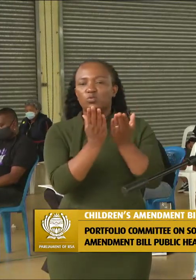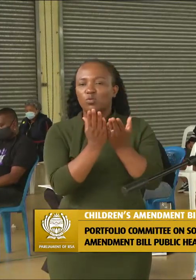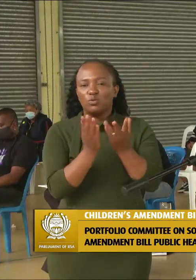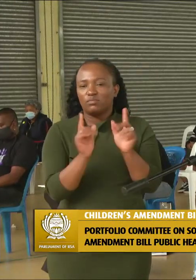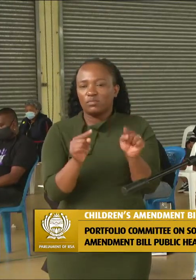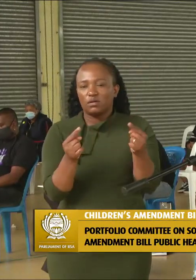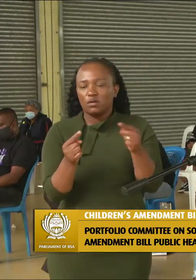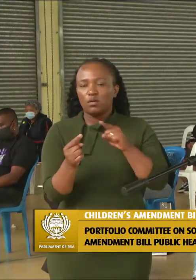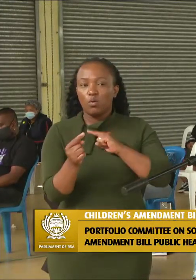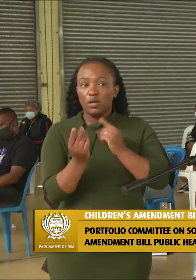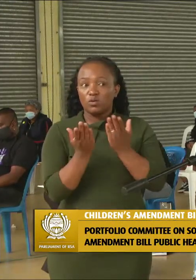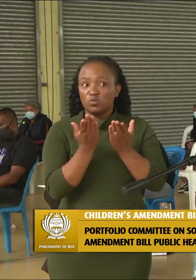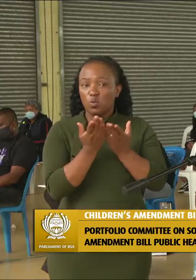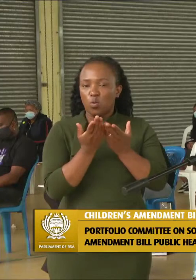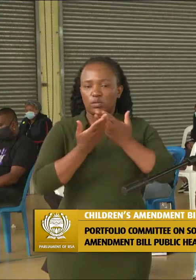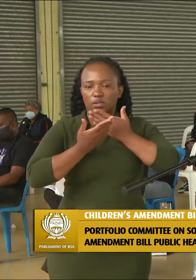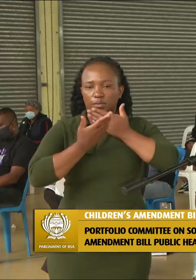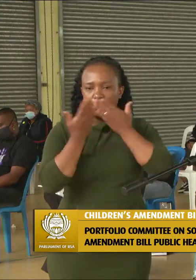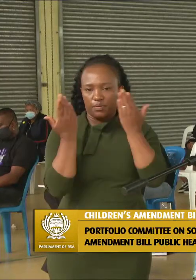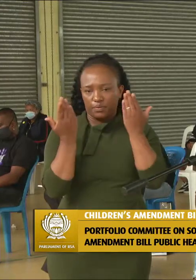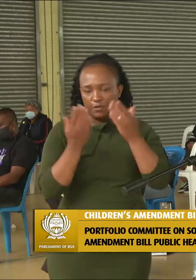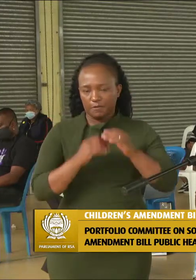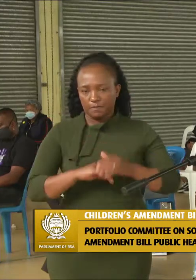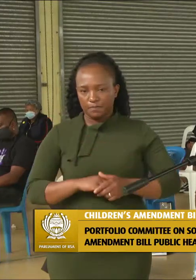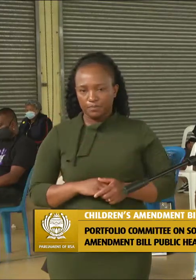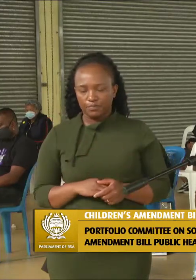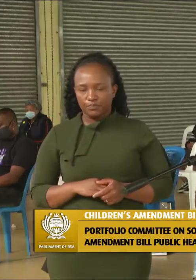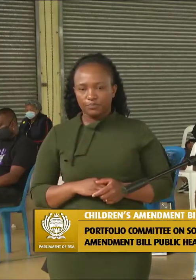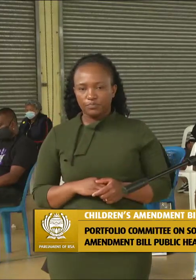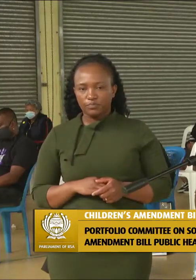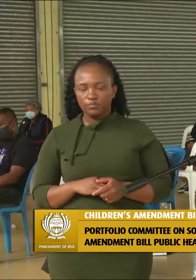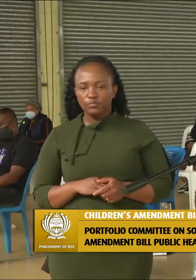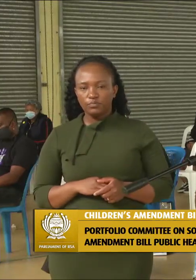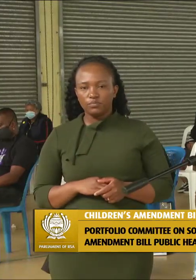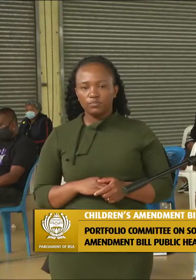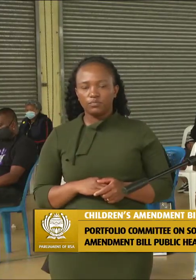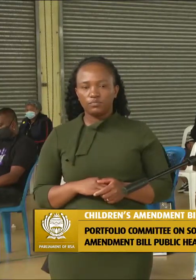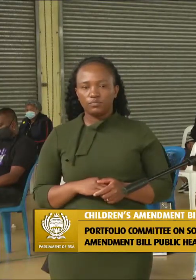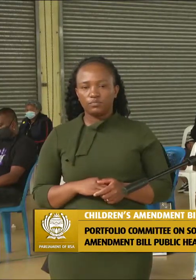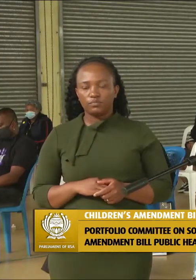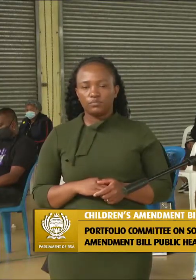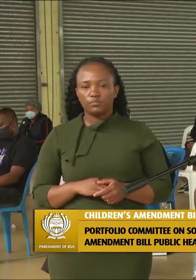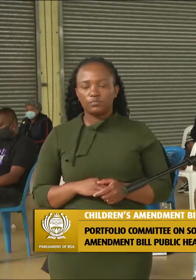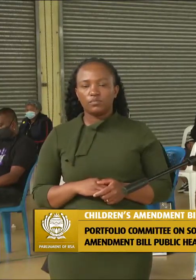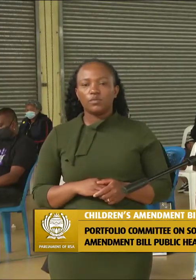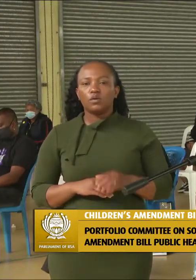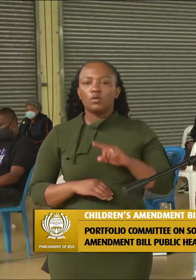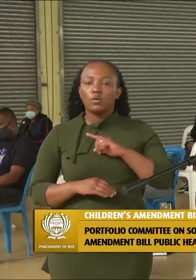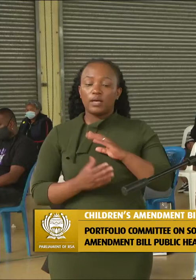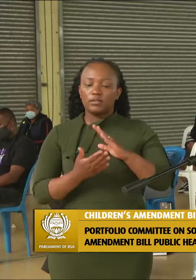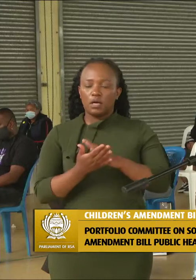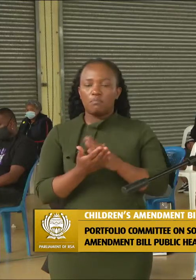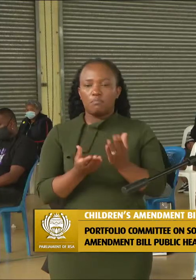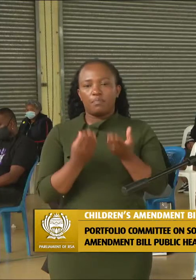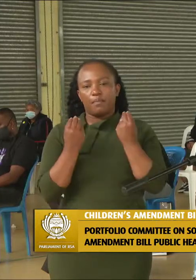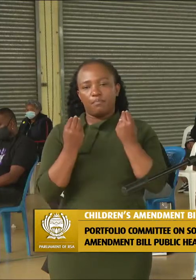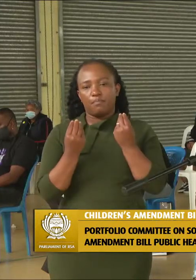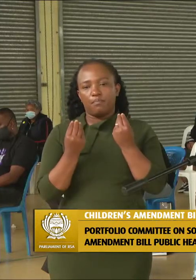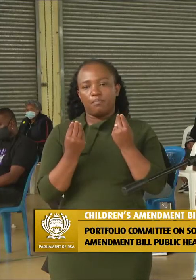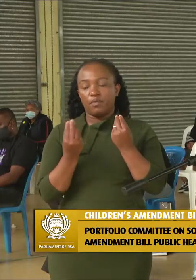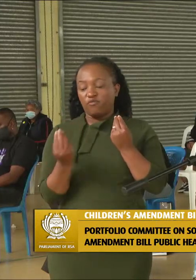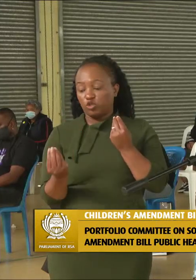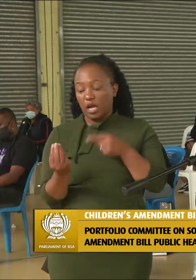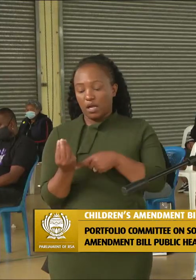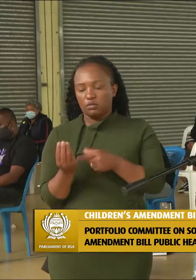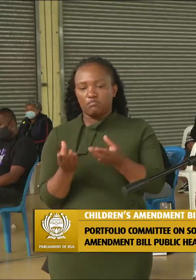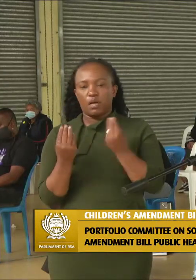end where you are. Abanye uthola ukuthi ngisho bezokwazi ukuthi umntwana asithole isikole, kodwa kuba ne challenge